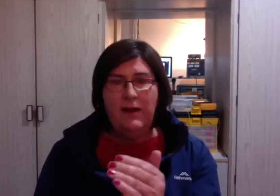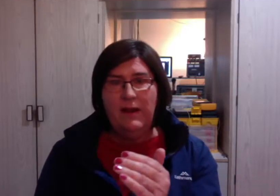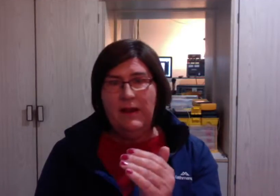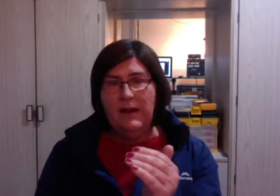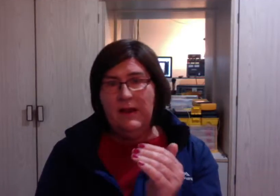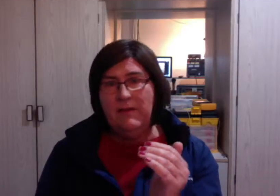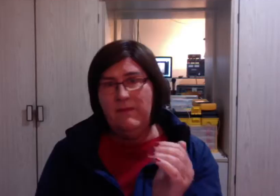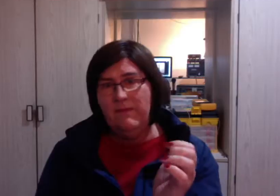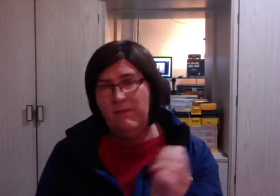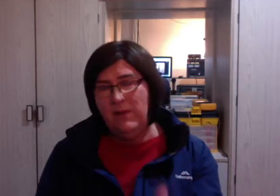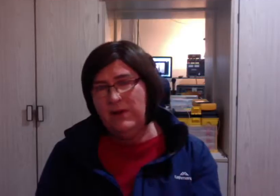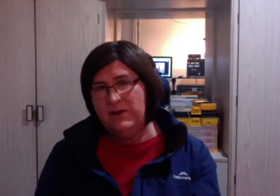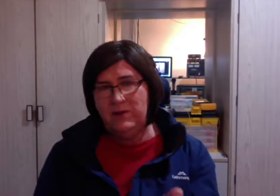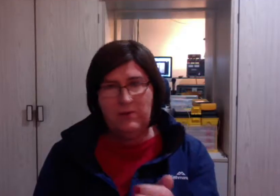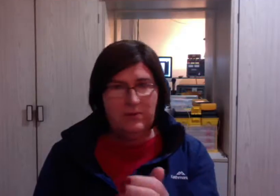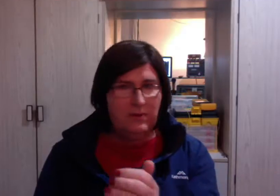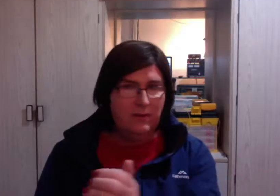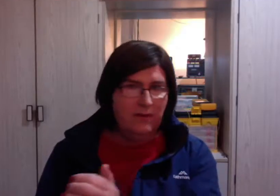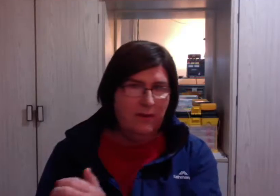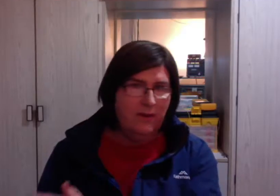and then Bulya to